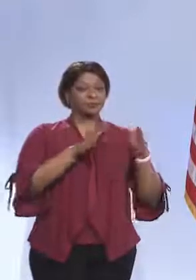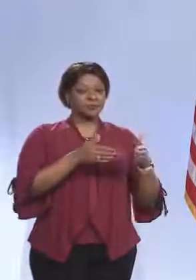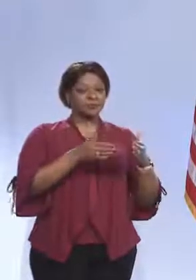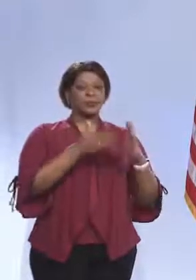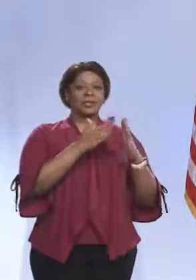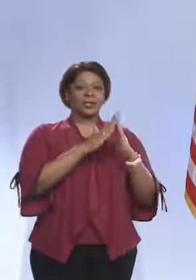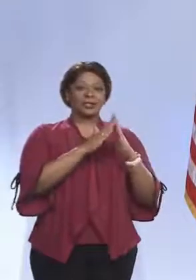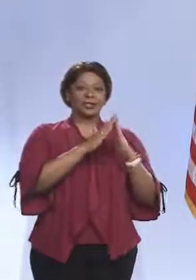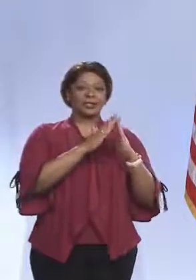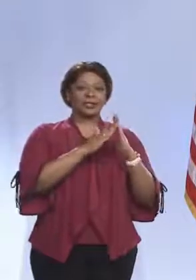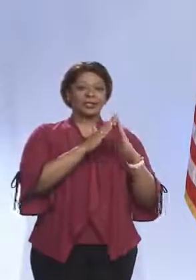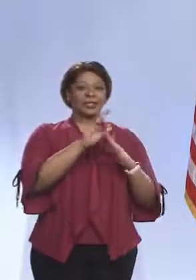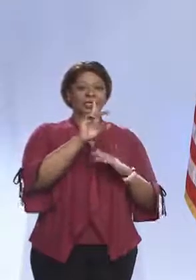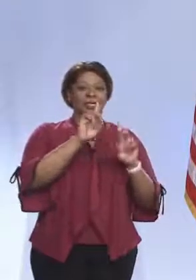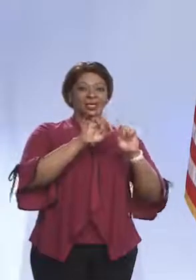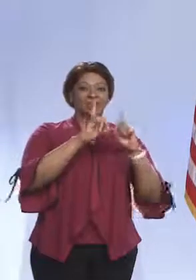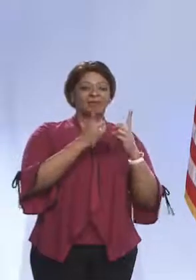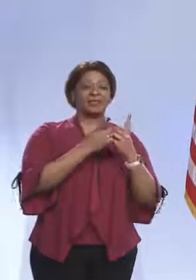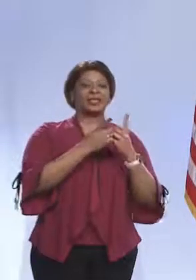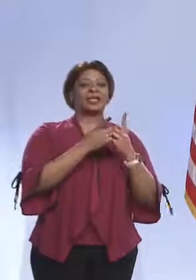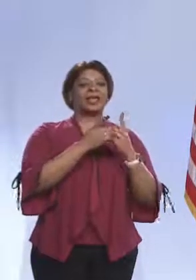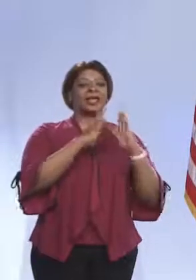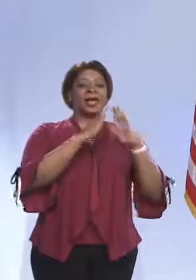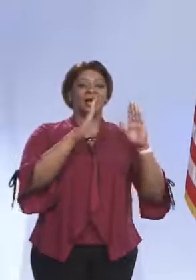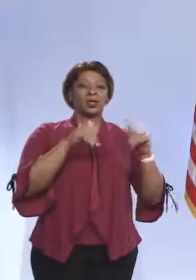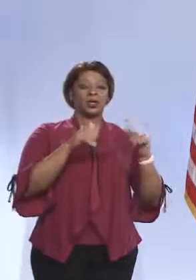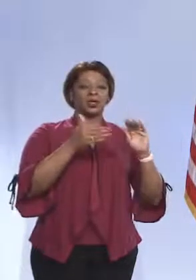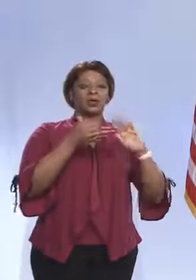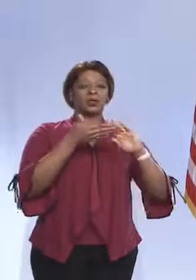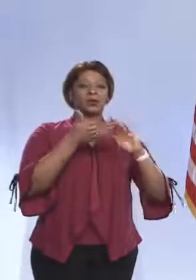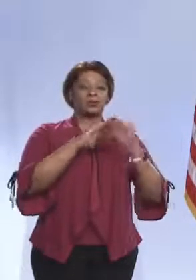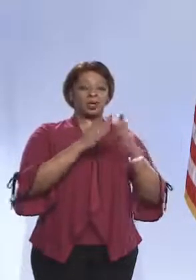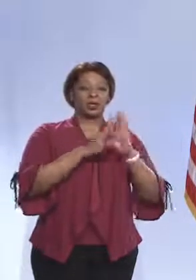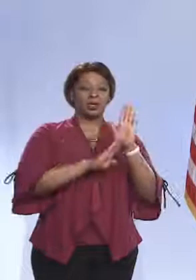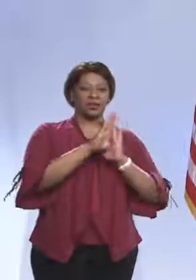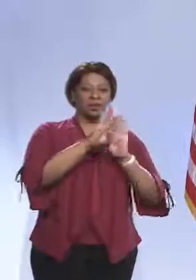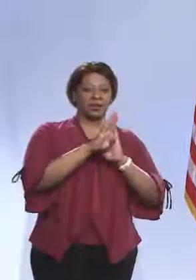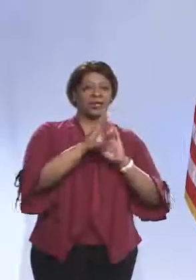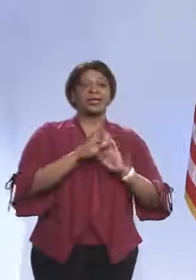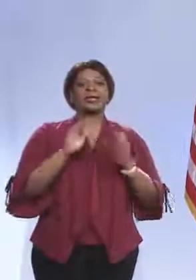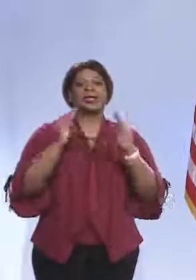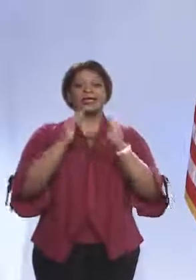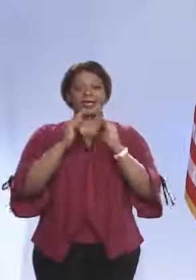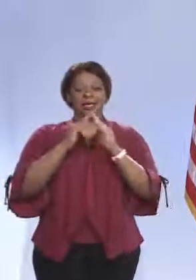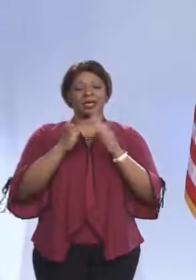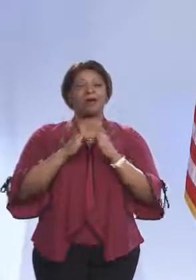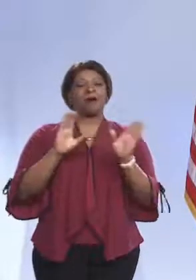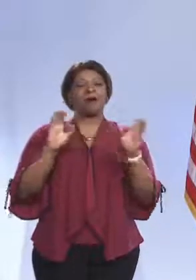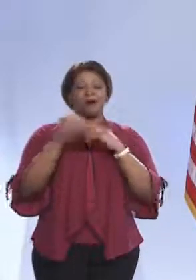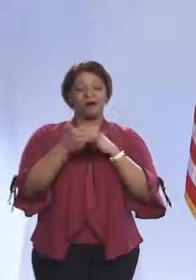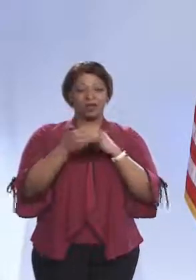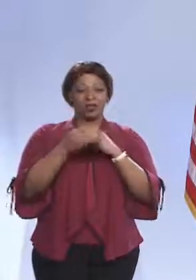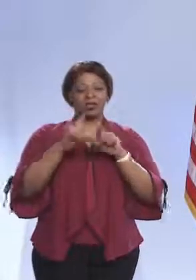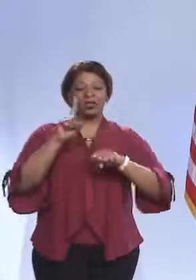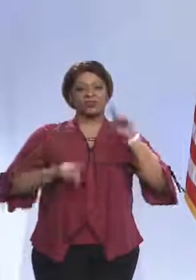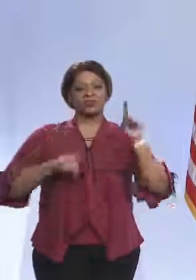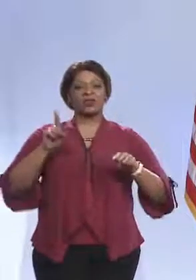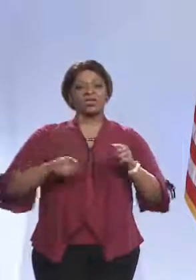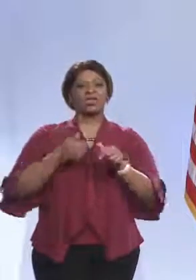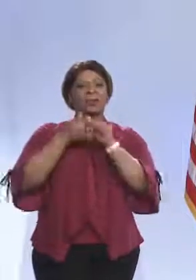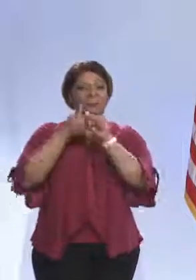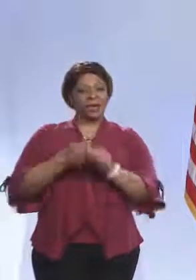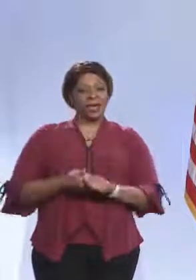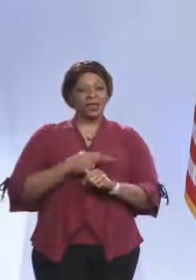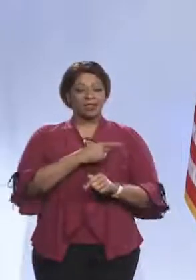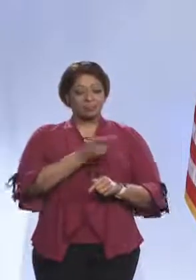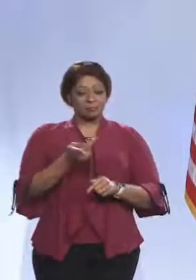city's Division of Housing and Community Development and the city's Office of Business and Diversity Compliance. They are